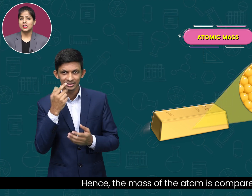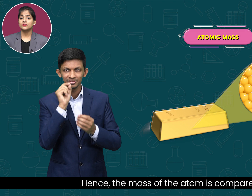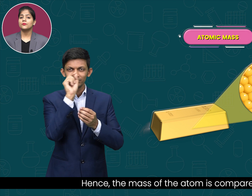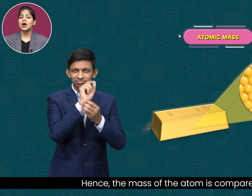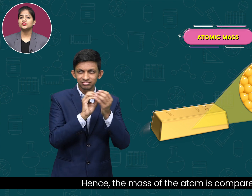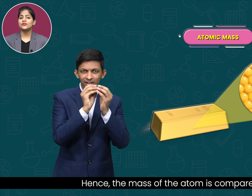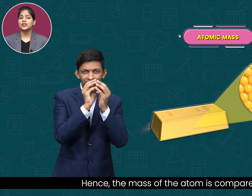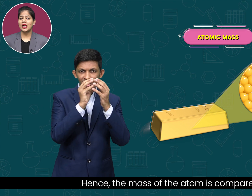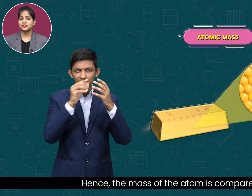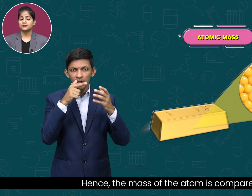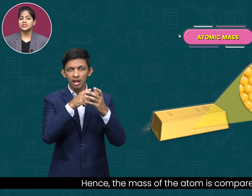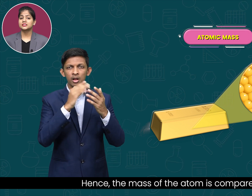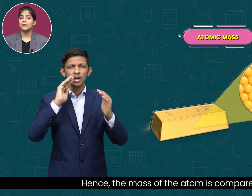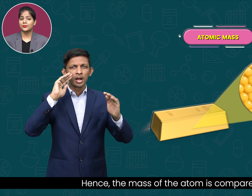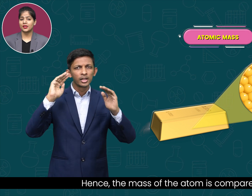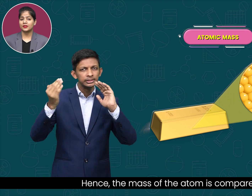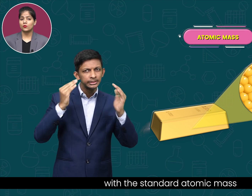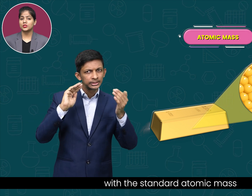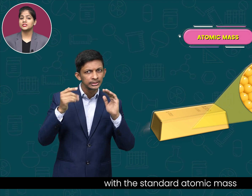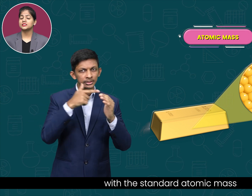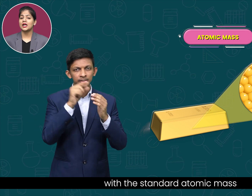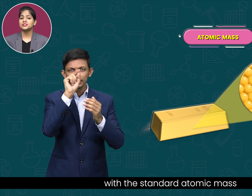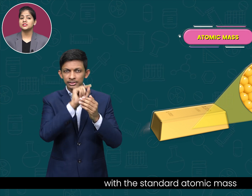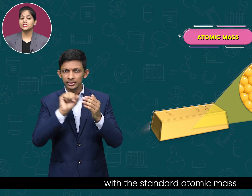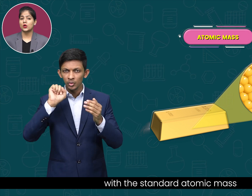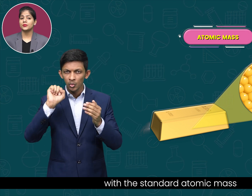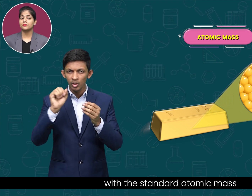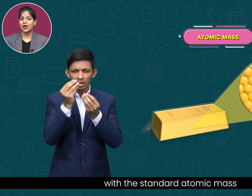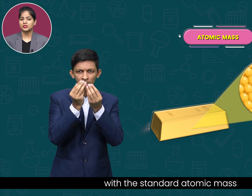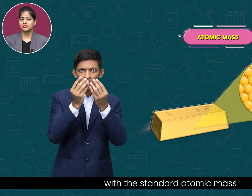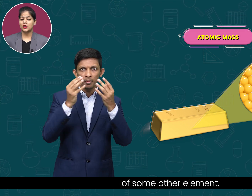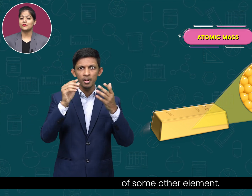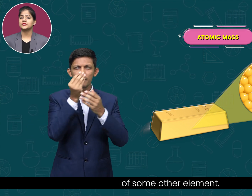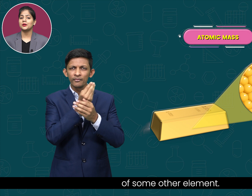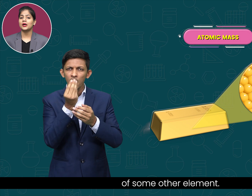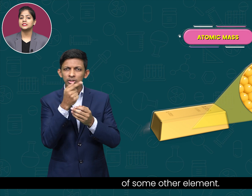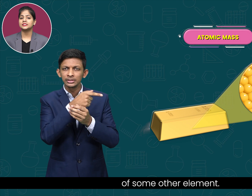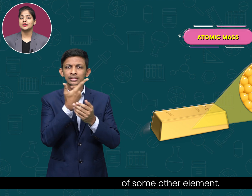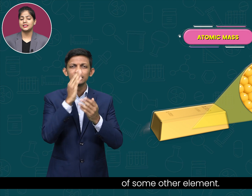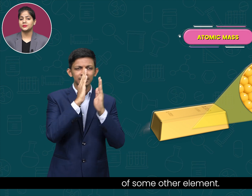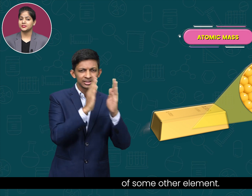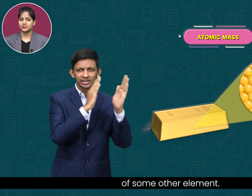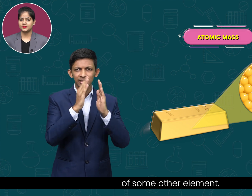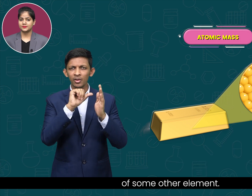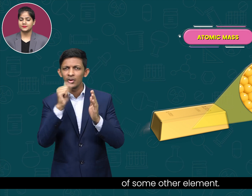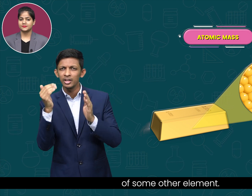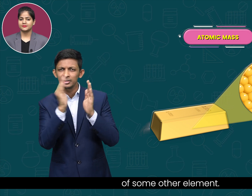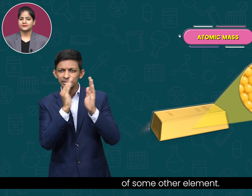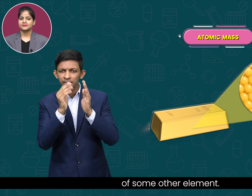Hence, the mass of the atom is compared with the standard atomic mass of some other